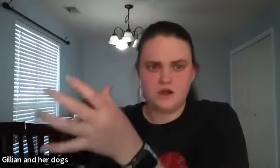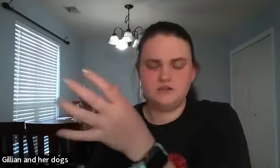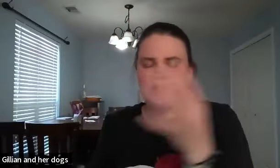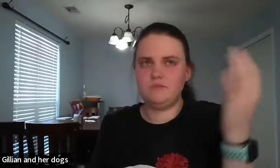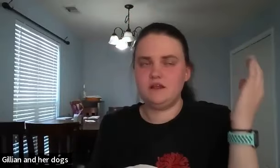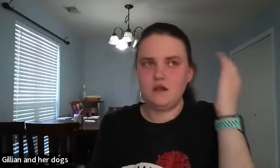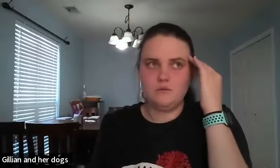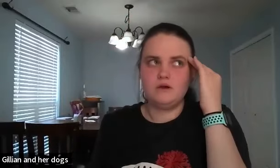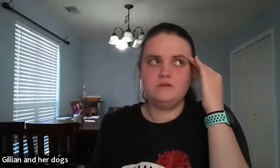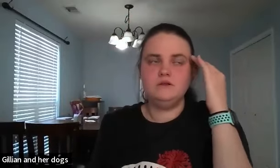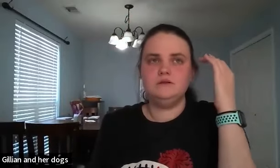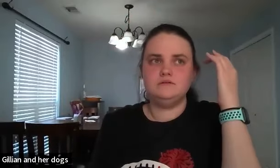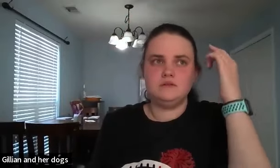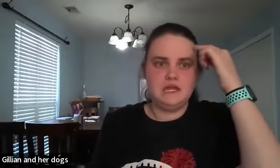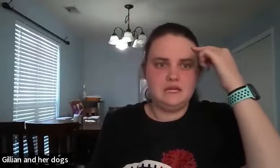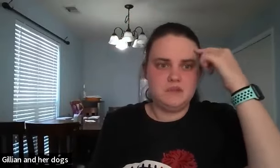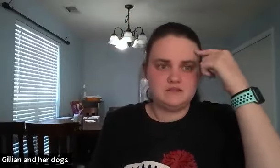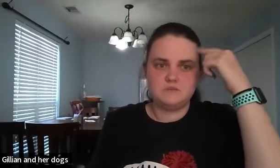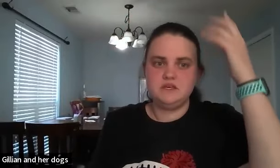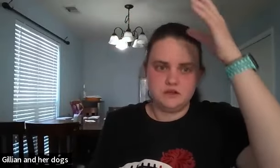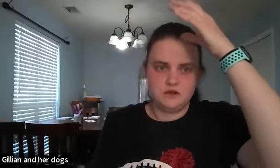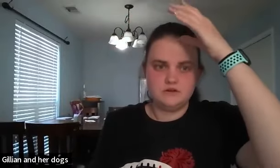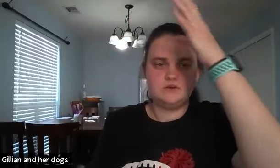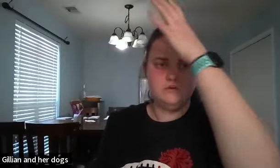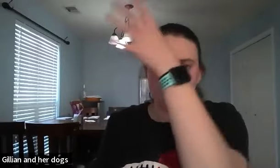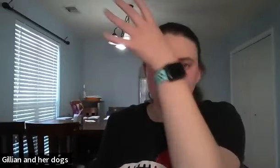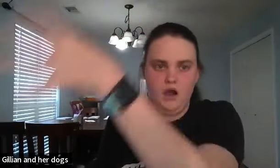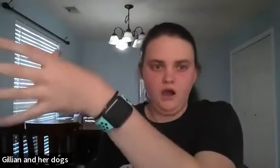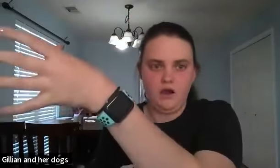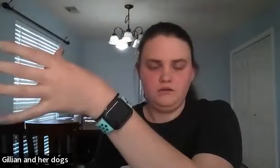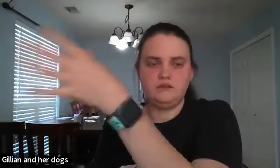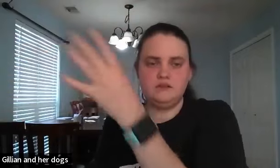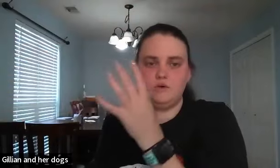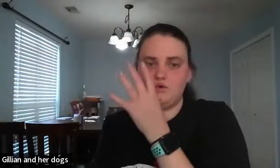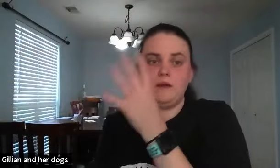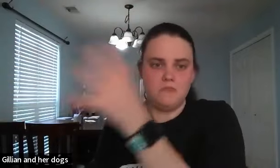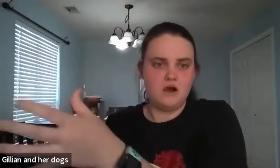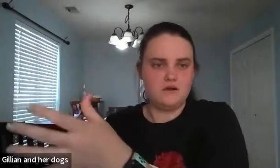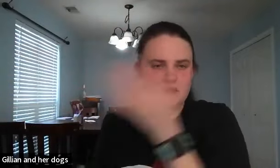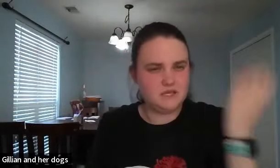you can kind of be like, oh, well, any males up here, so grandpa or grandma, if that makes